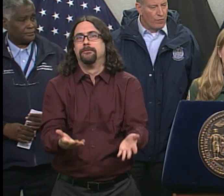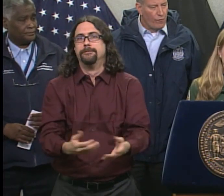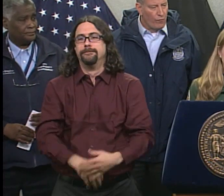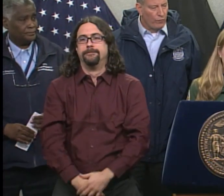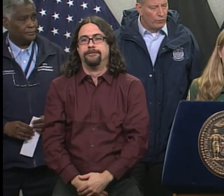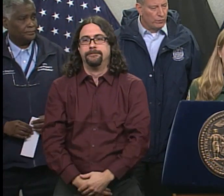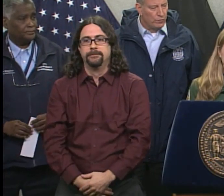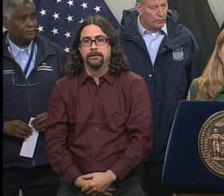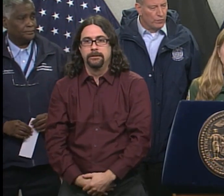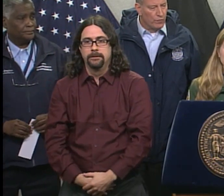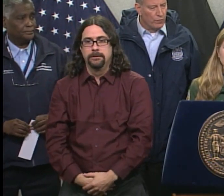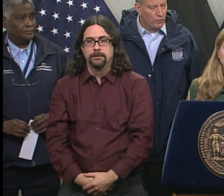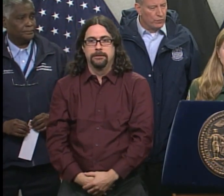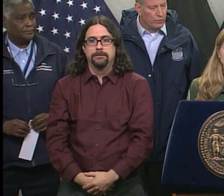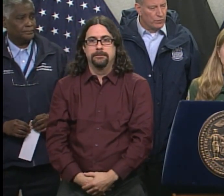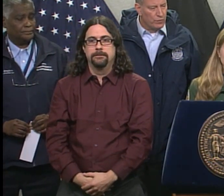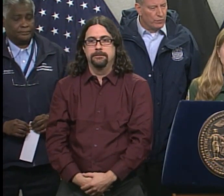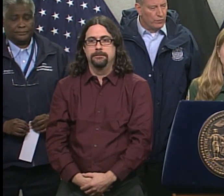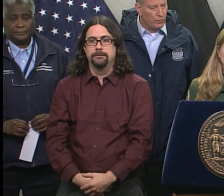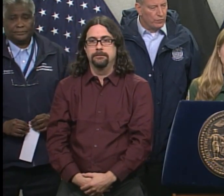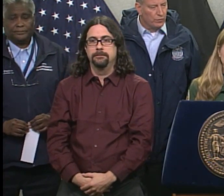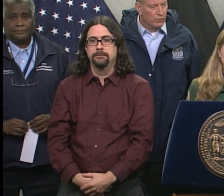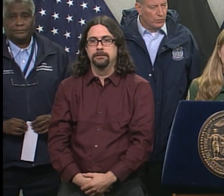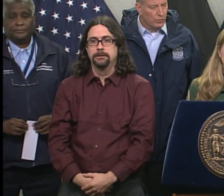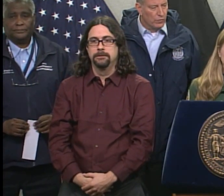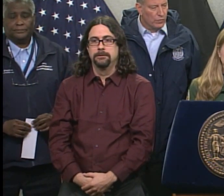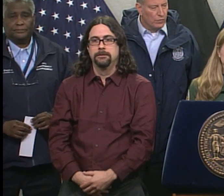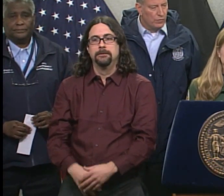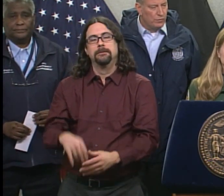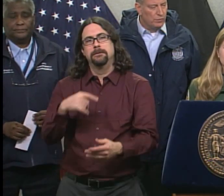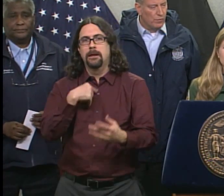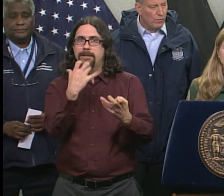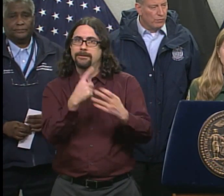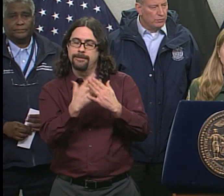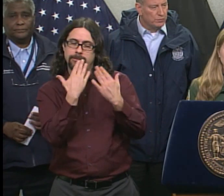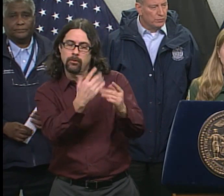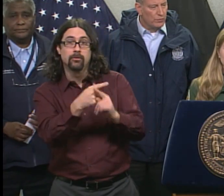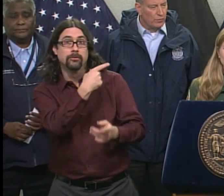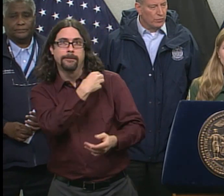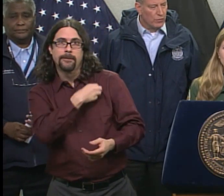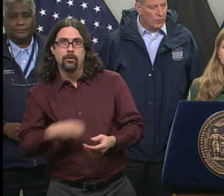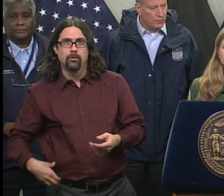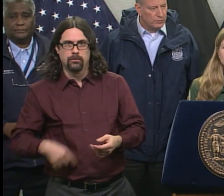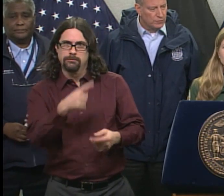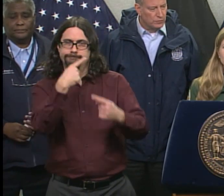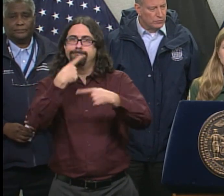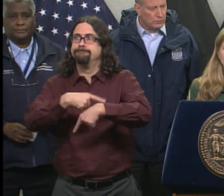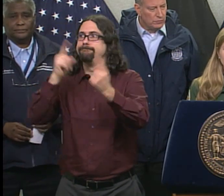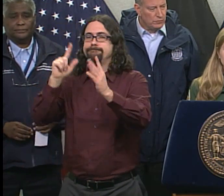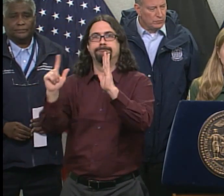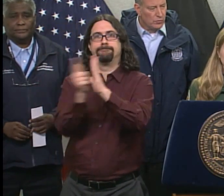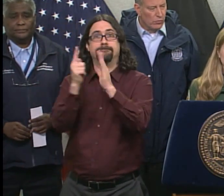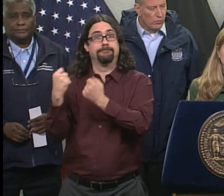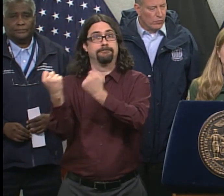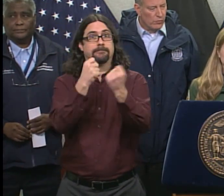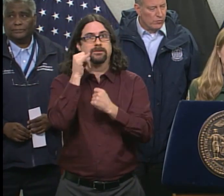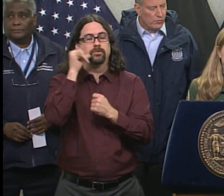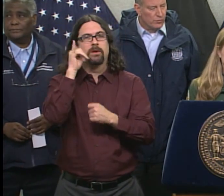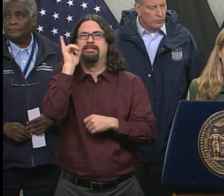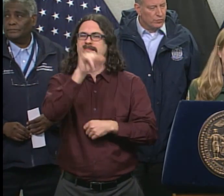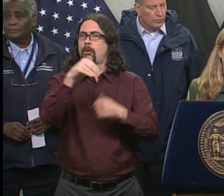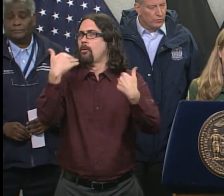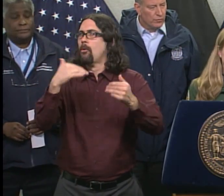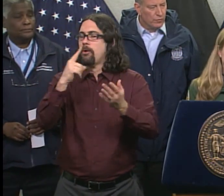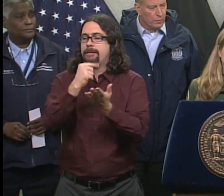just want to say we are just a little bit over 12 hours from when the storm stopped and really gave